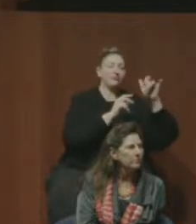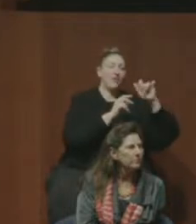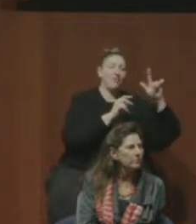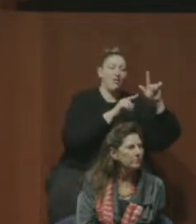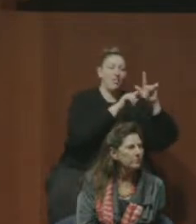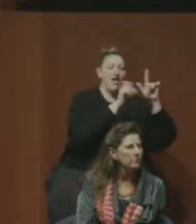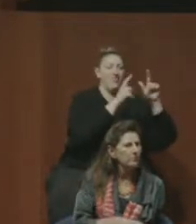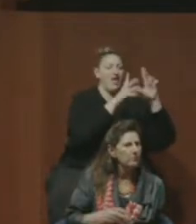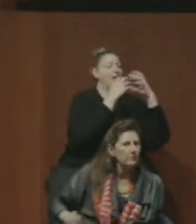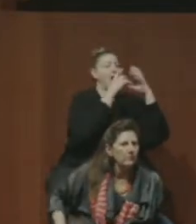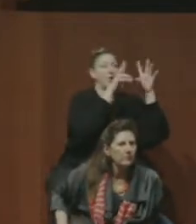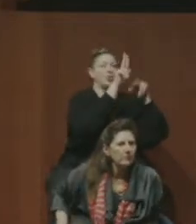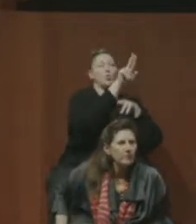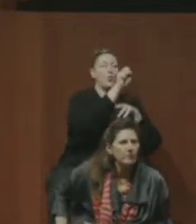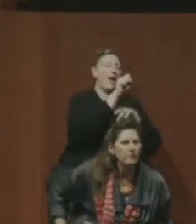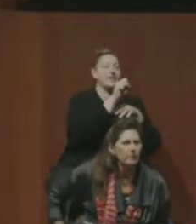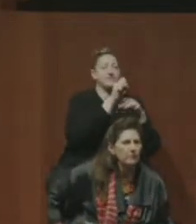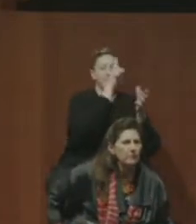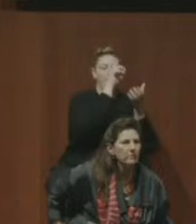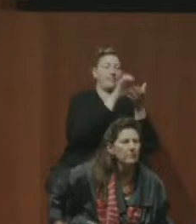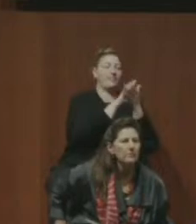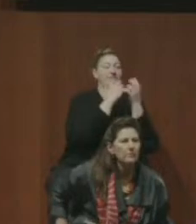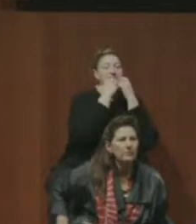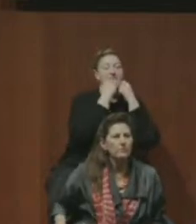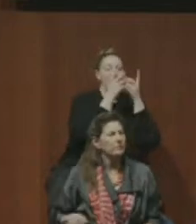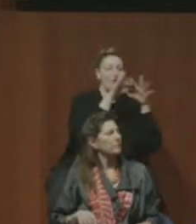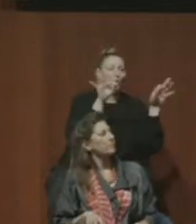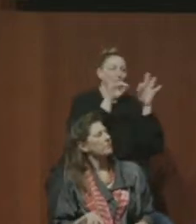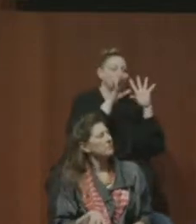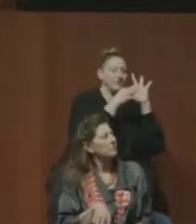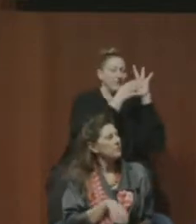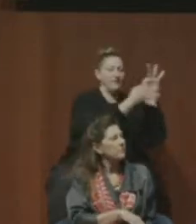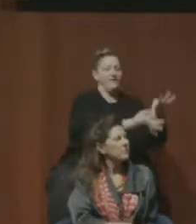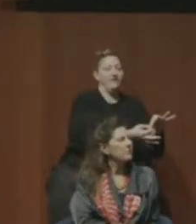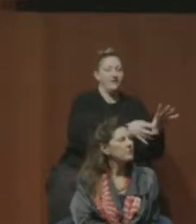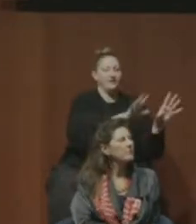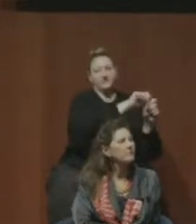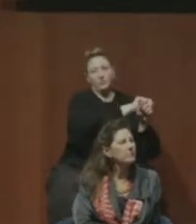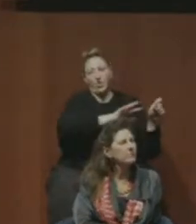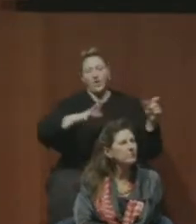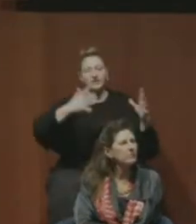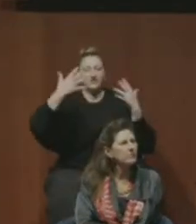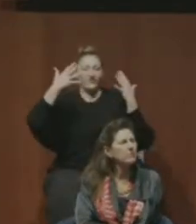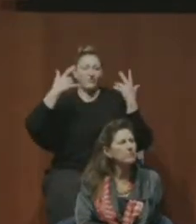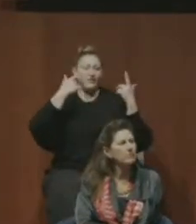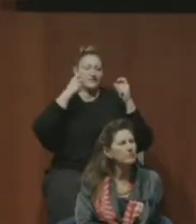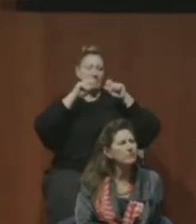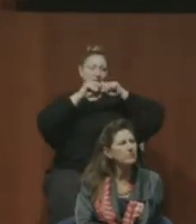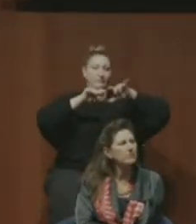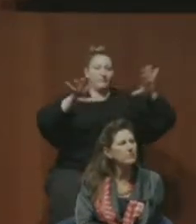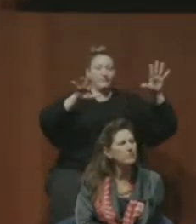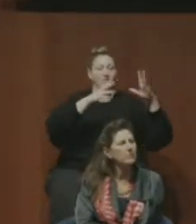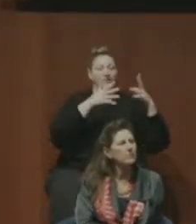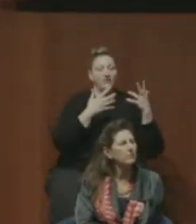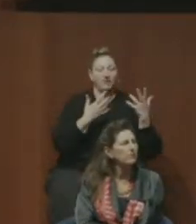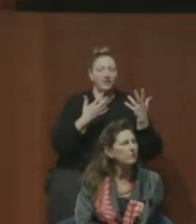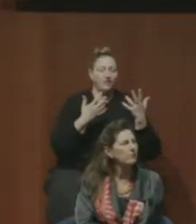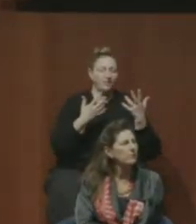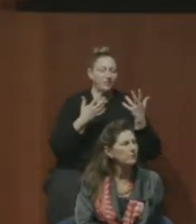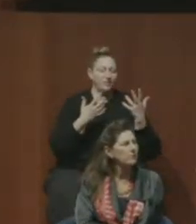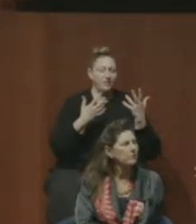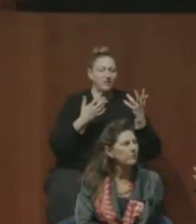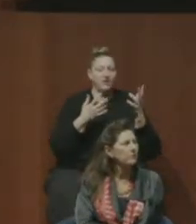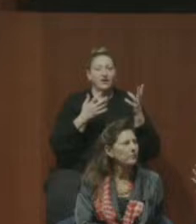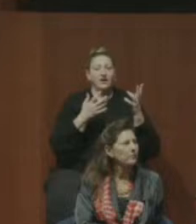of seeping in through cable. You know, remember when TV used to go off in the Caribbean, like, now it's just on all night because you just have, like,